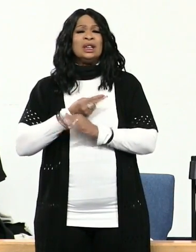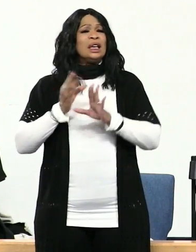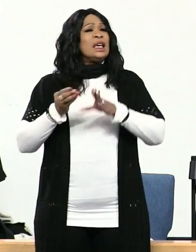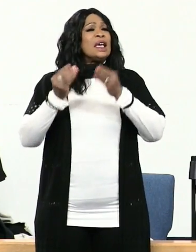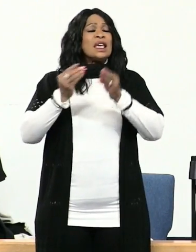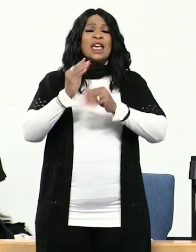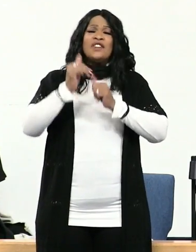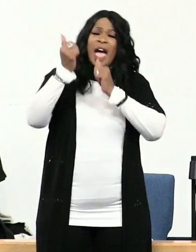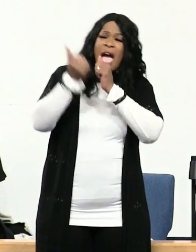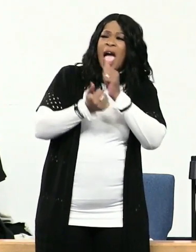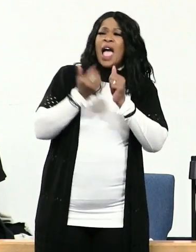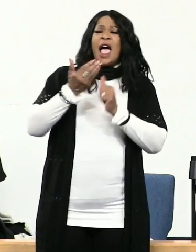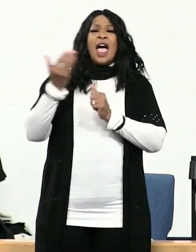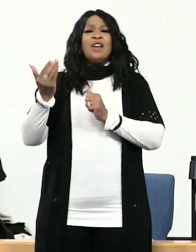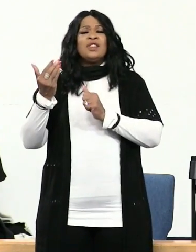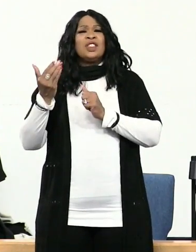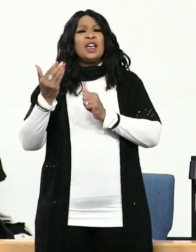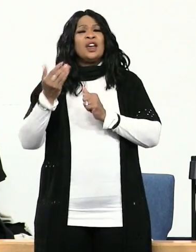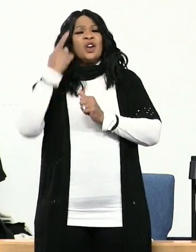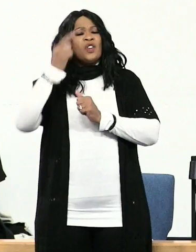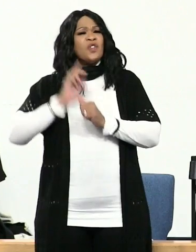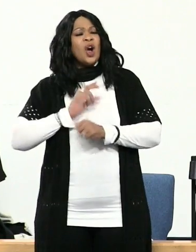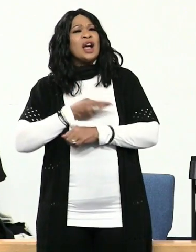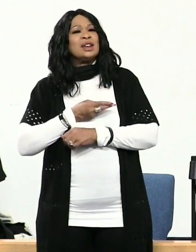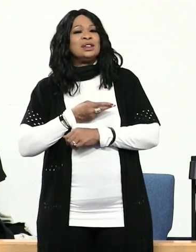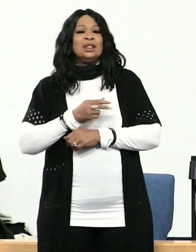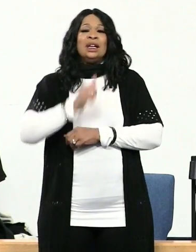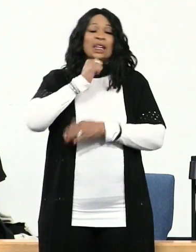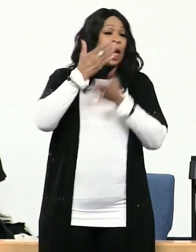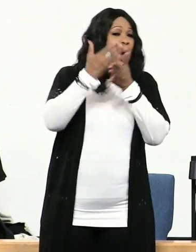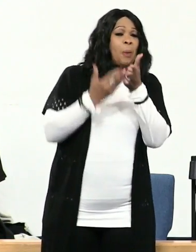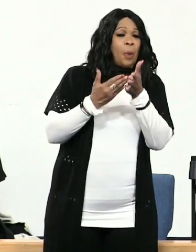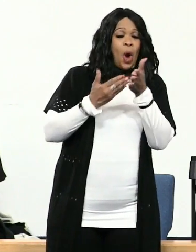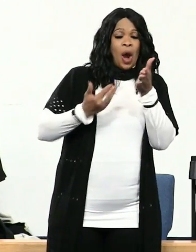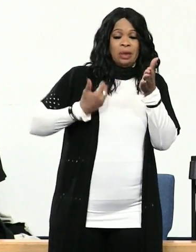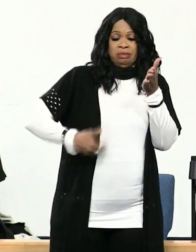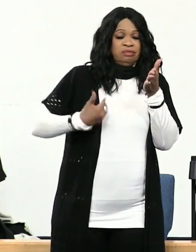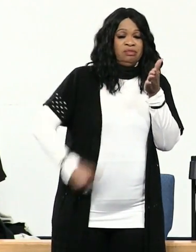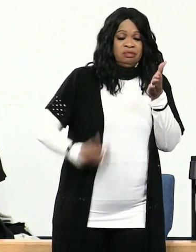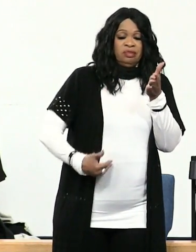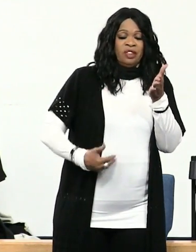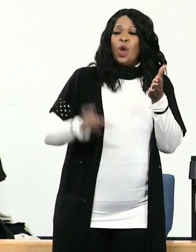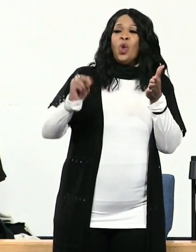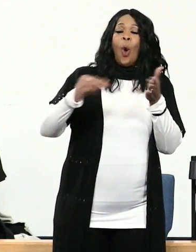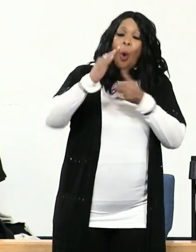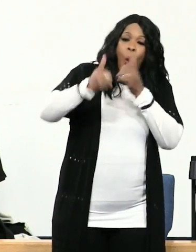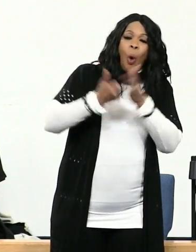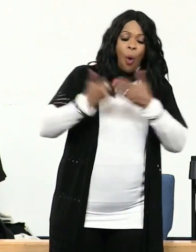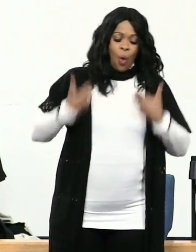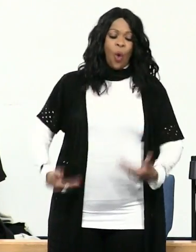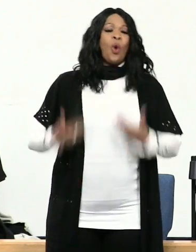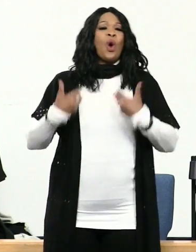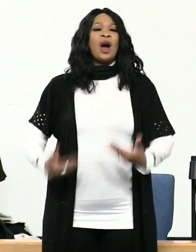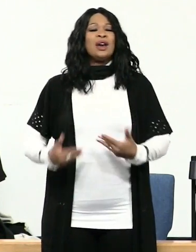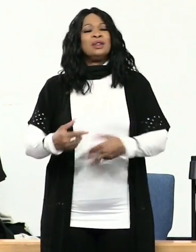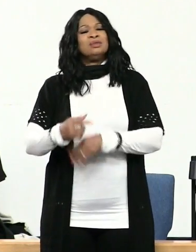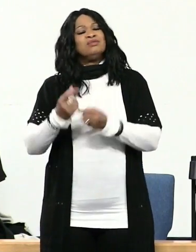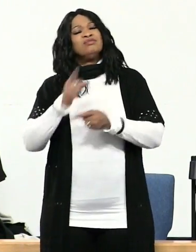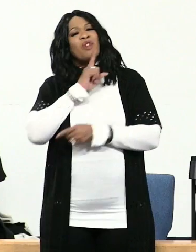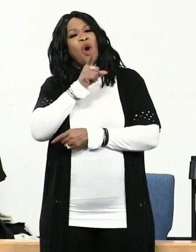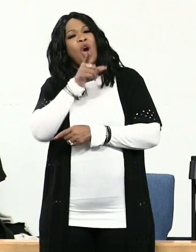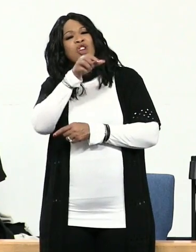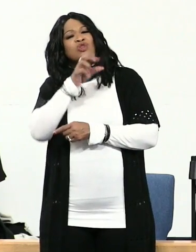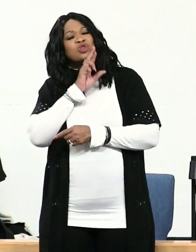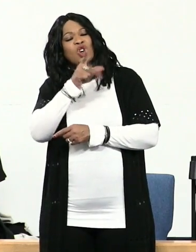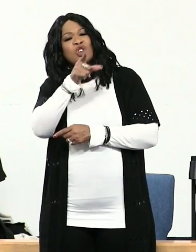up everything for us. Not part of himself, but all of himself. Listen, aren't you glad that